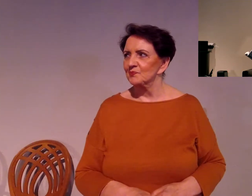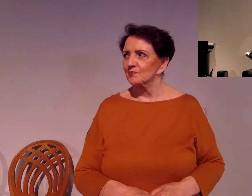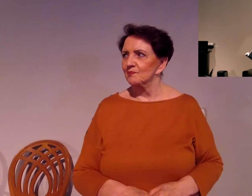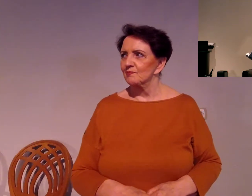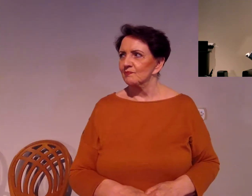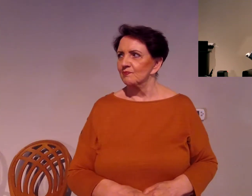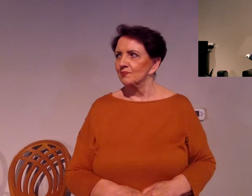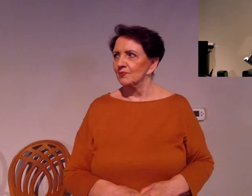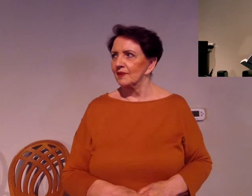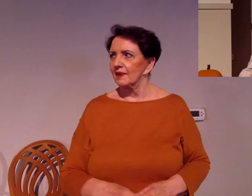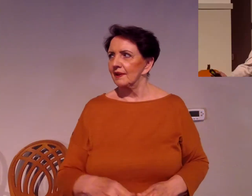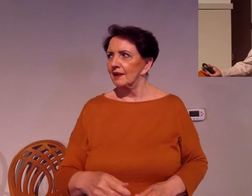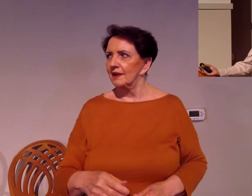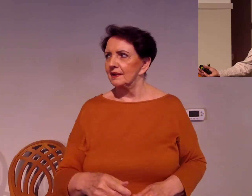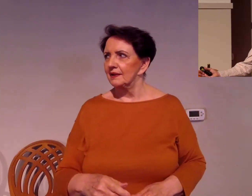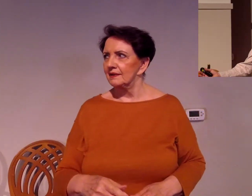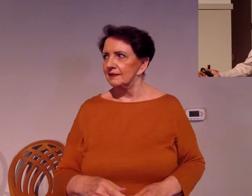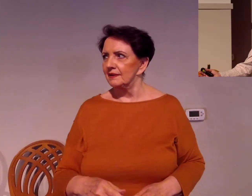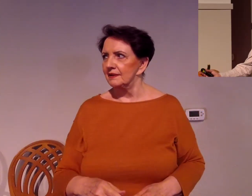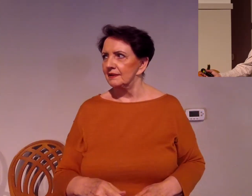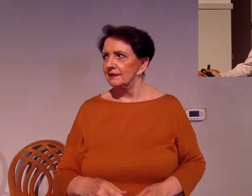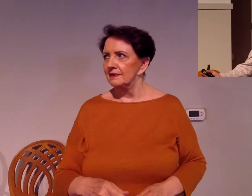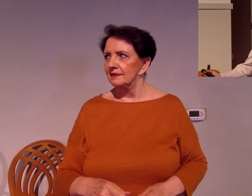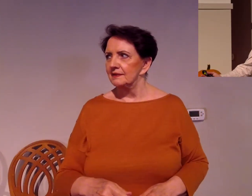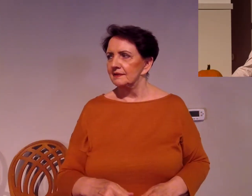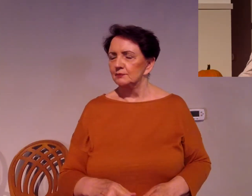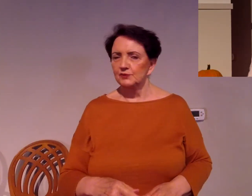I continue. I'm just being real.